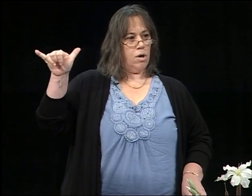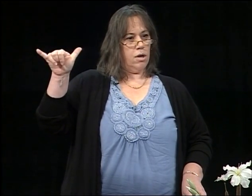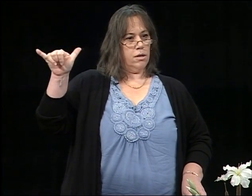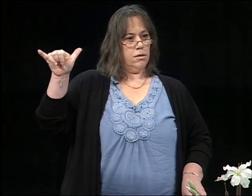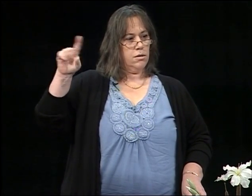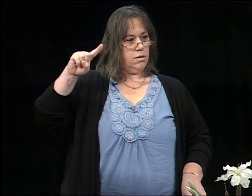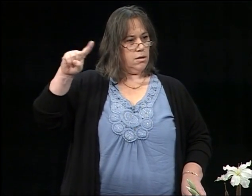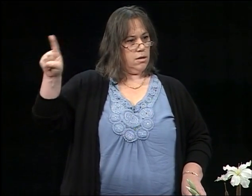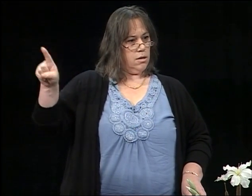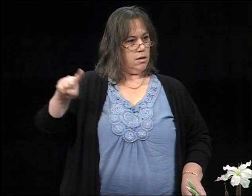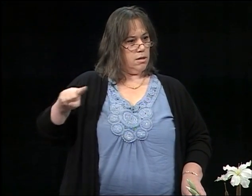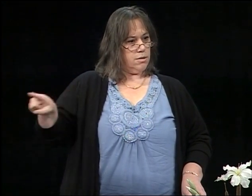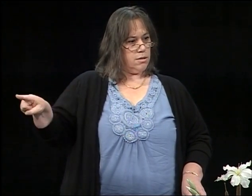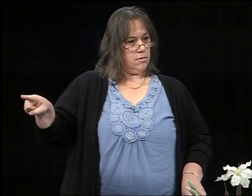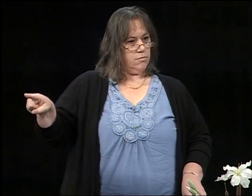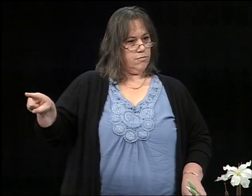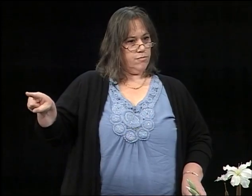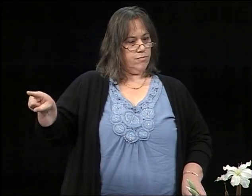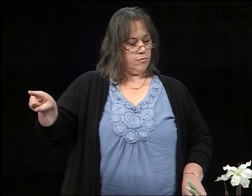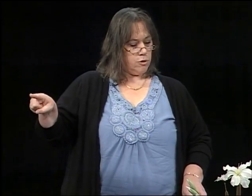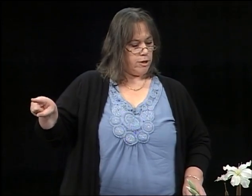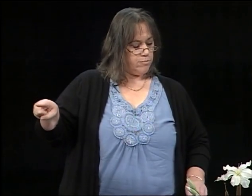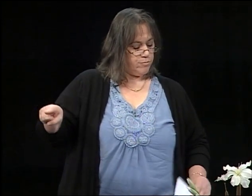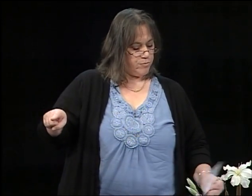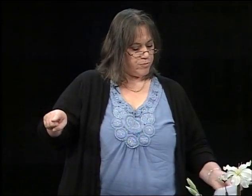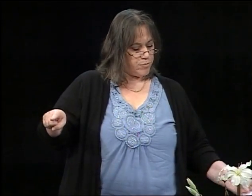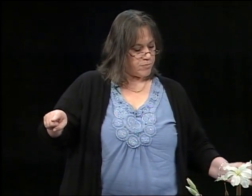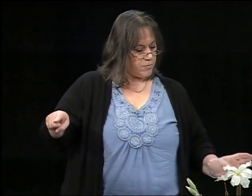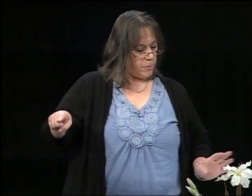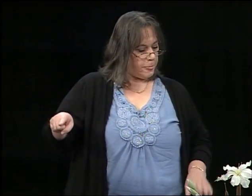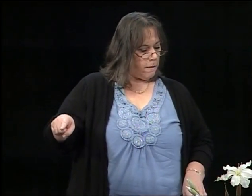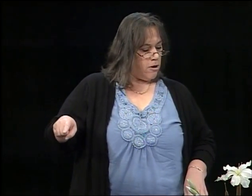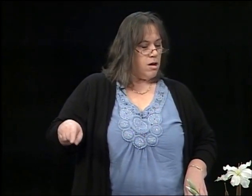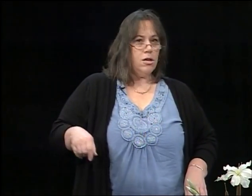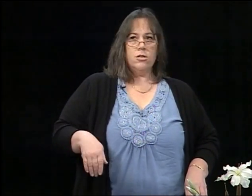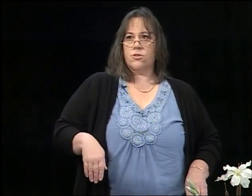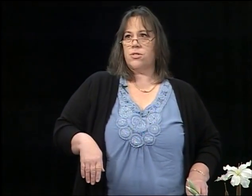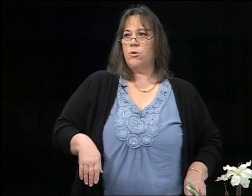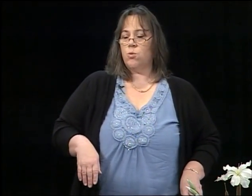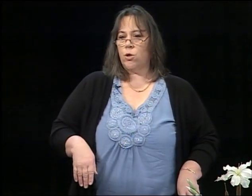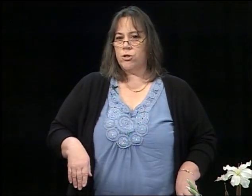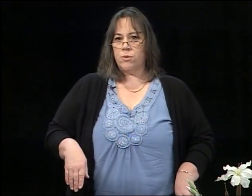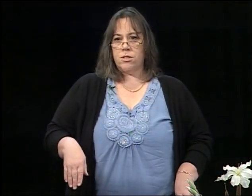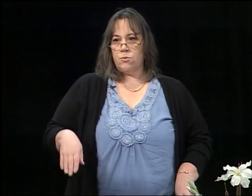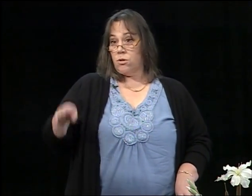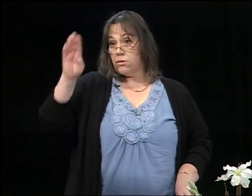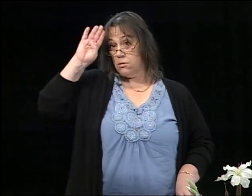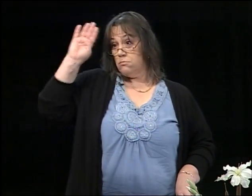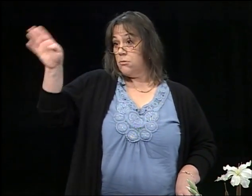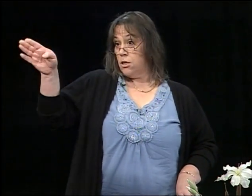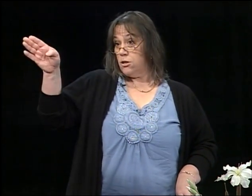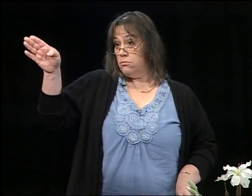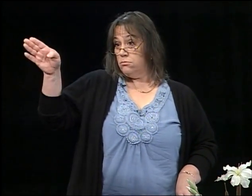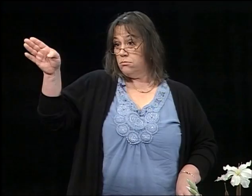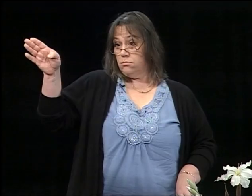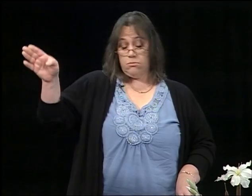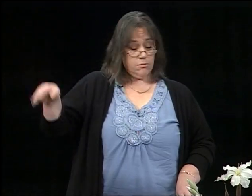Y, and Z. Great. So some of the words we did was hello,